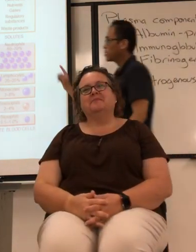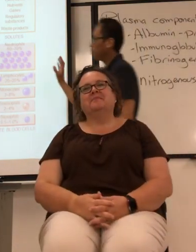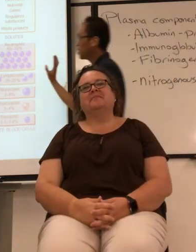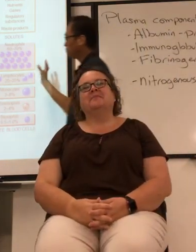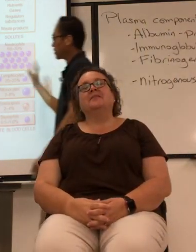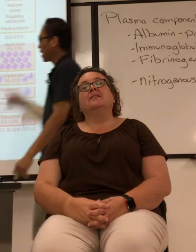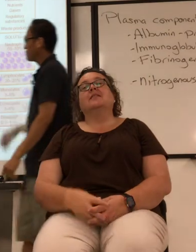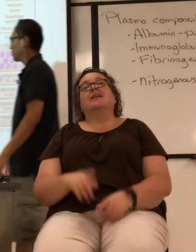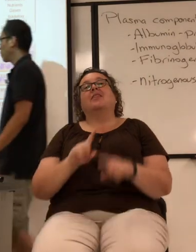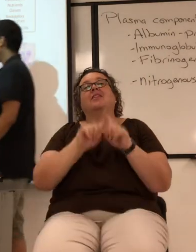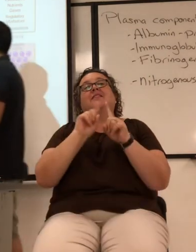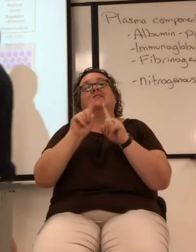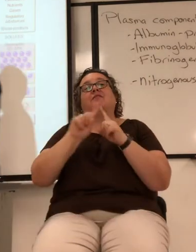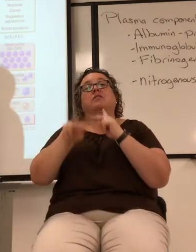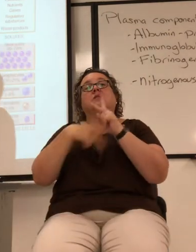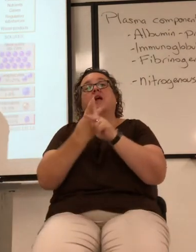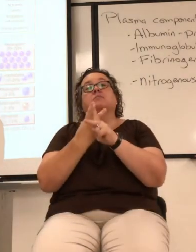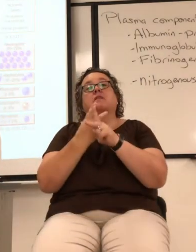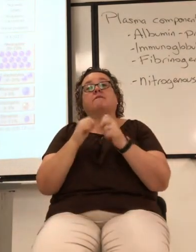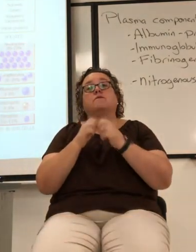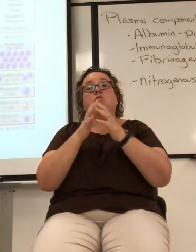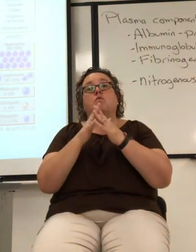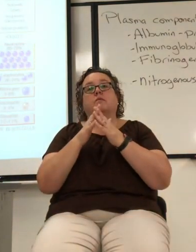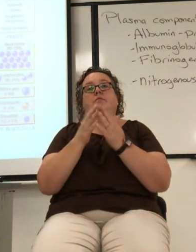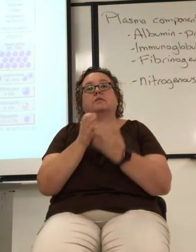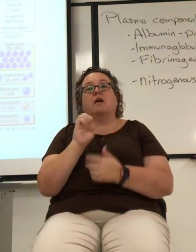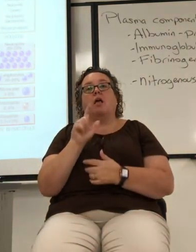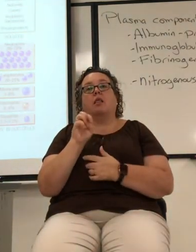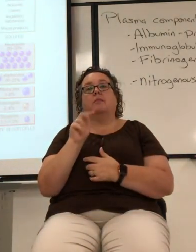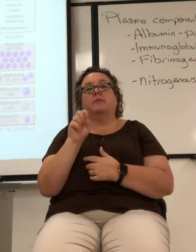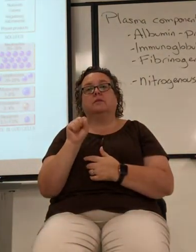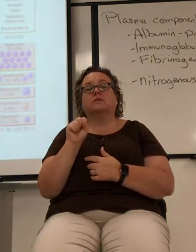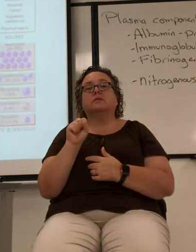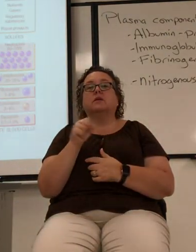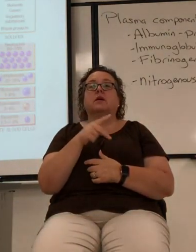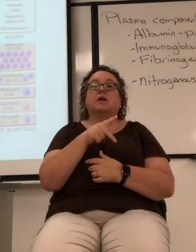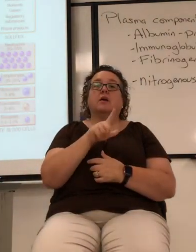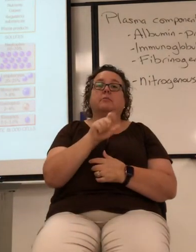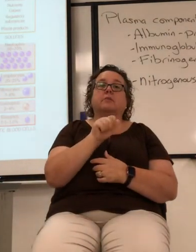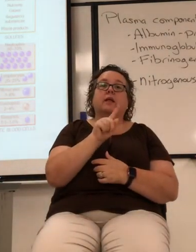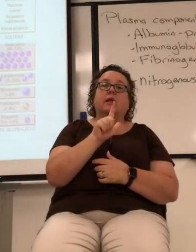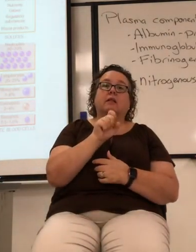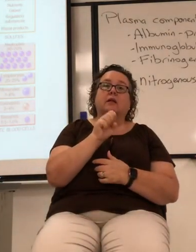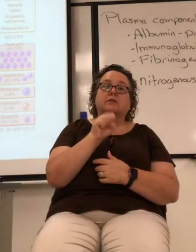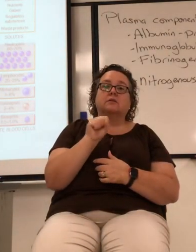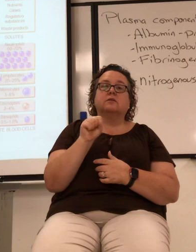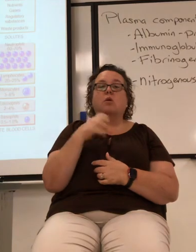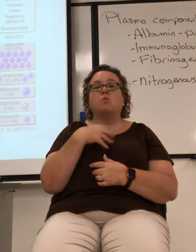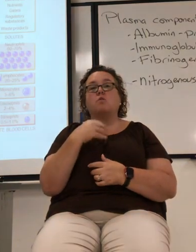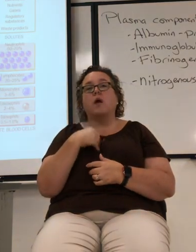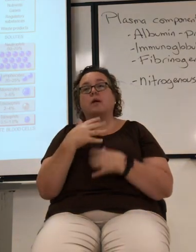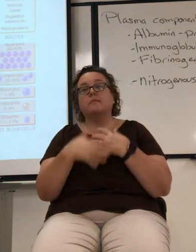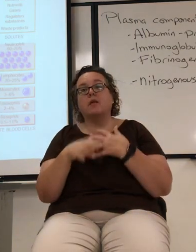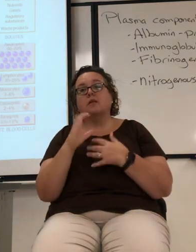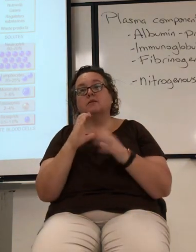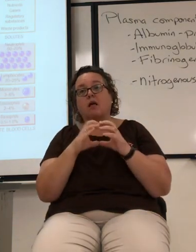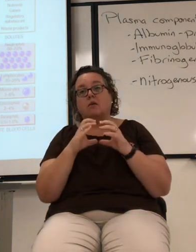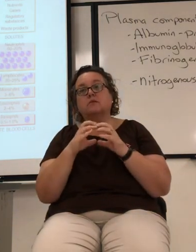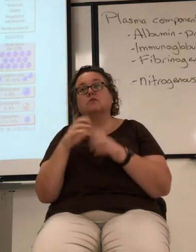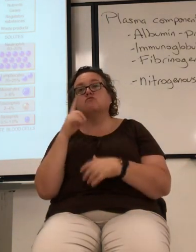Alright, and so the different types of formed elements, platelets, white blood cells, red blood cells, I'll go through each of